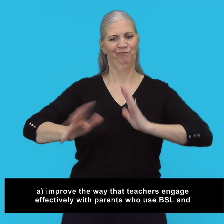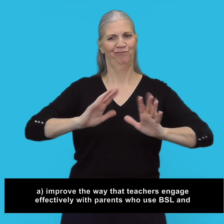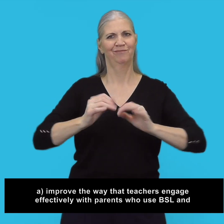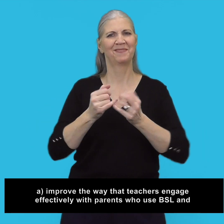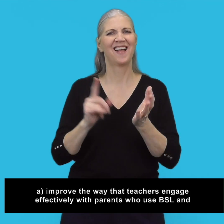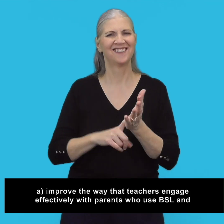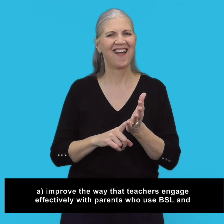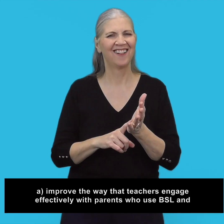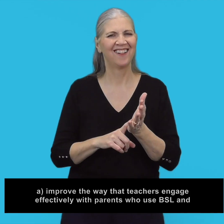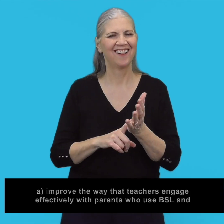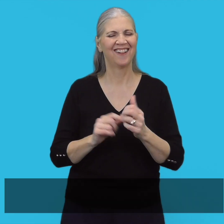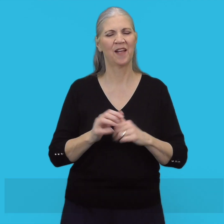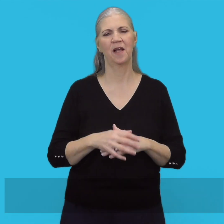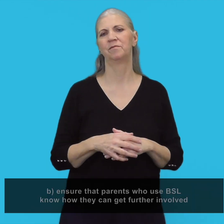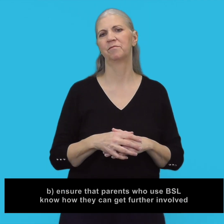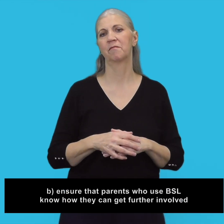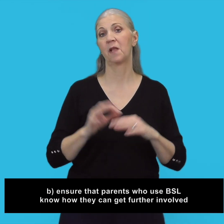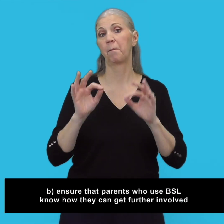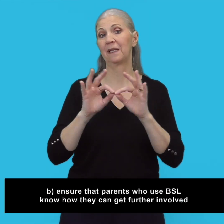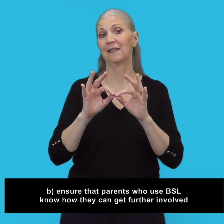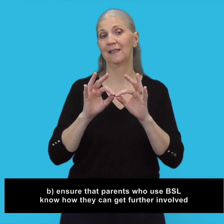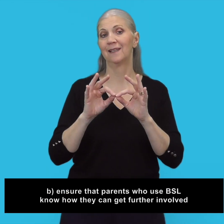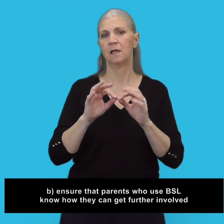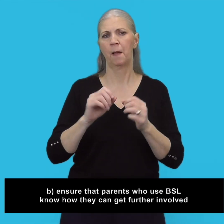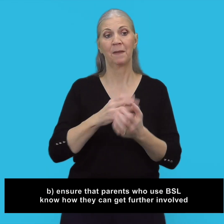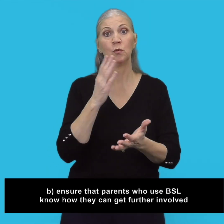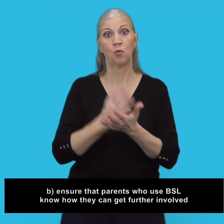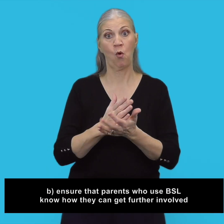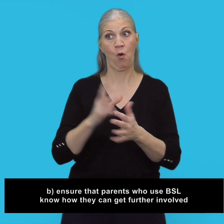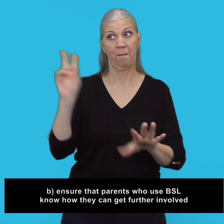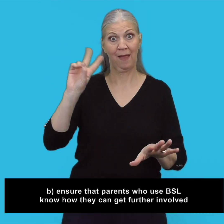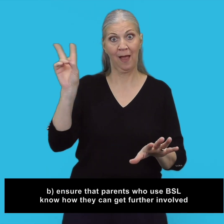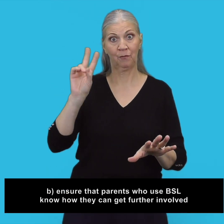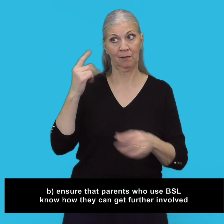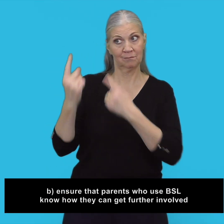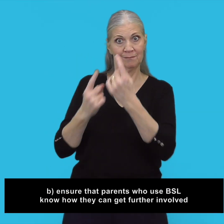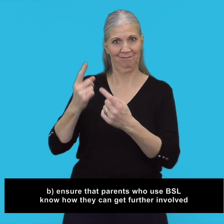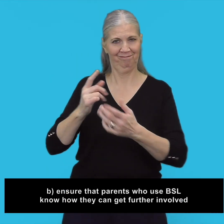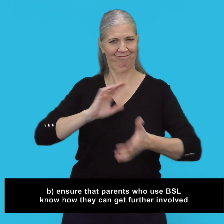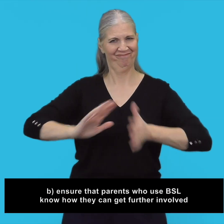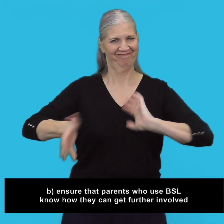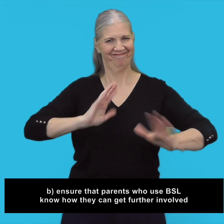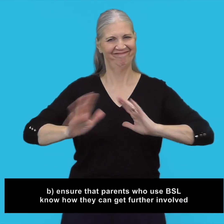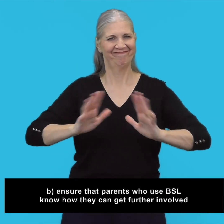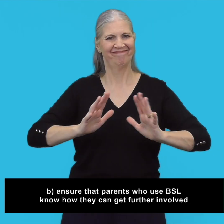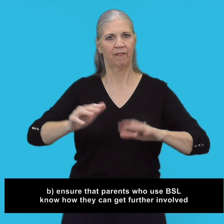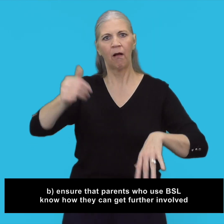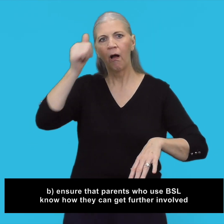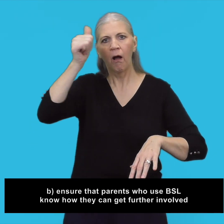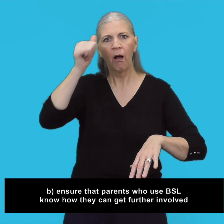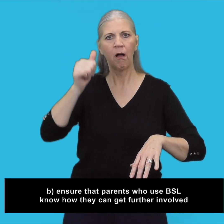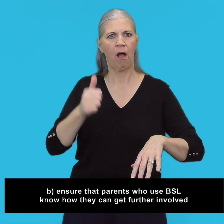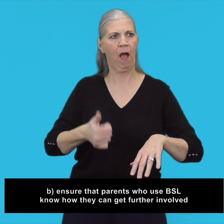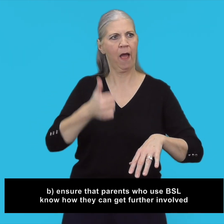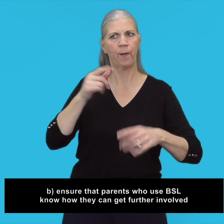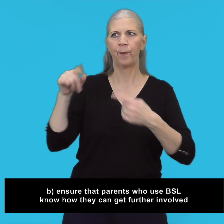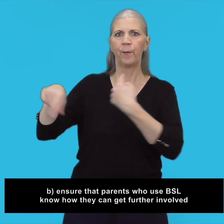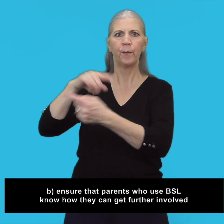B. Ensure that parents who use BSL know how they can get further involved in their